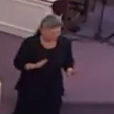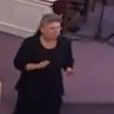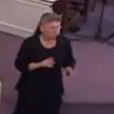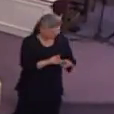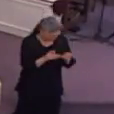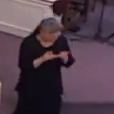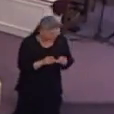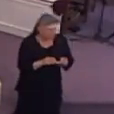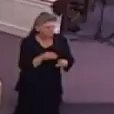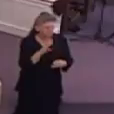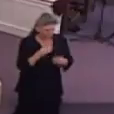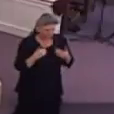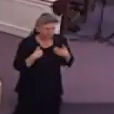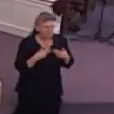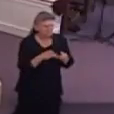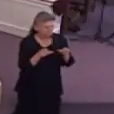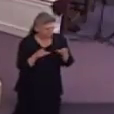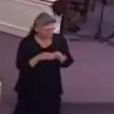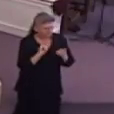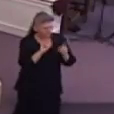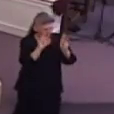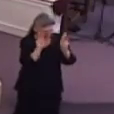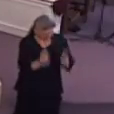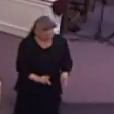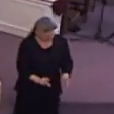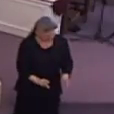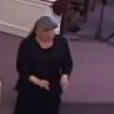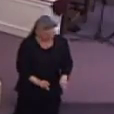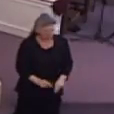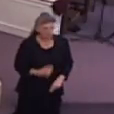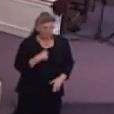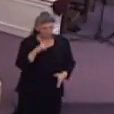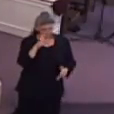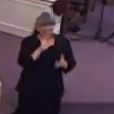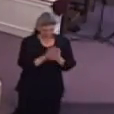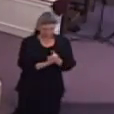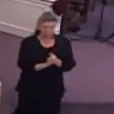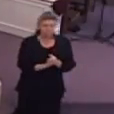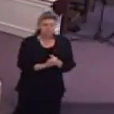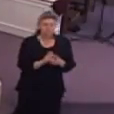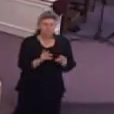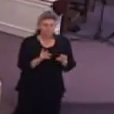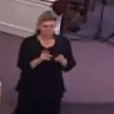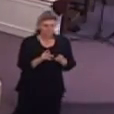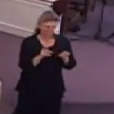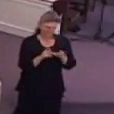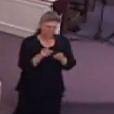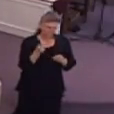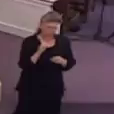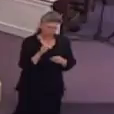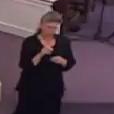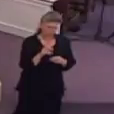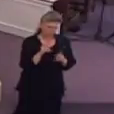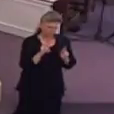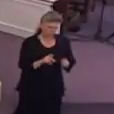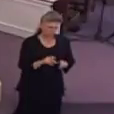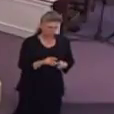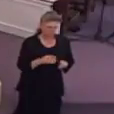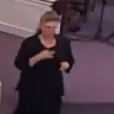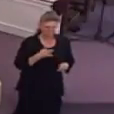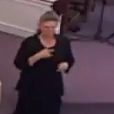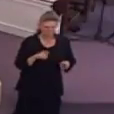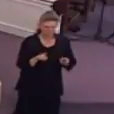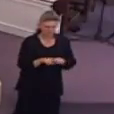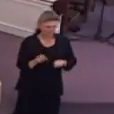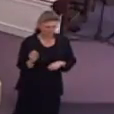a place. God has a place for that individual. And I believe that there is room for a person who might feel like a Simon Peter who stood